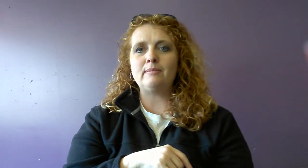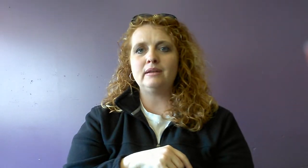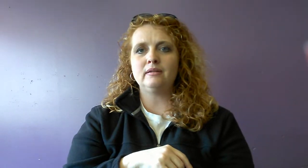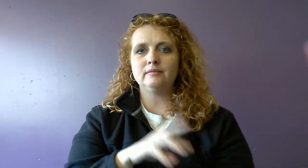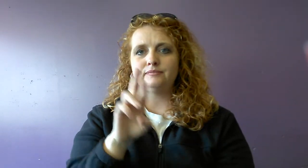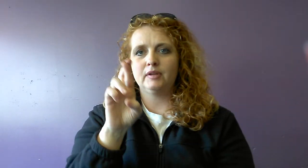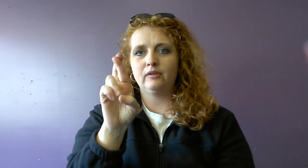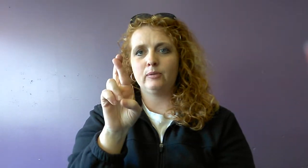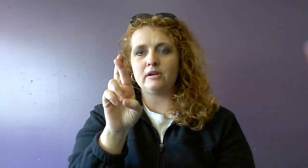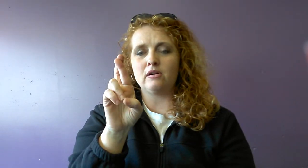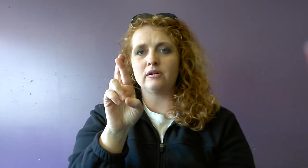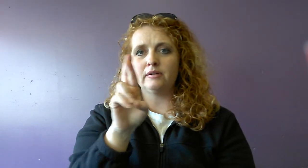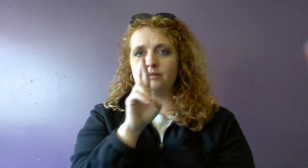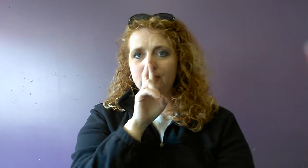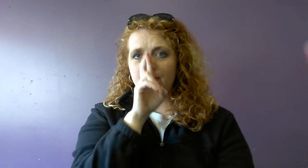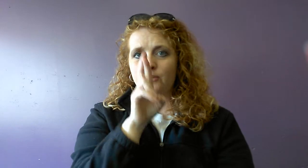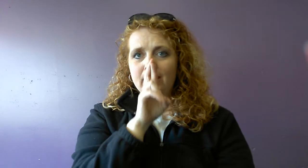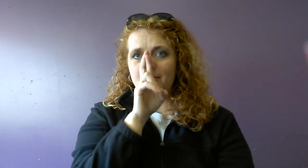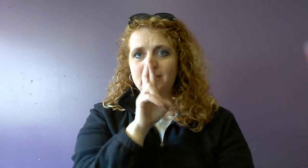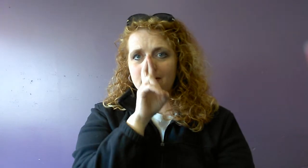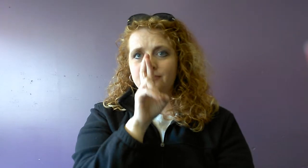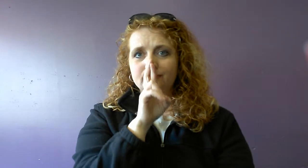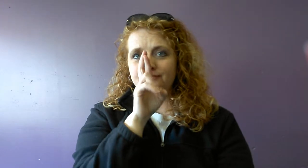Redmond, it's with an R. Redmond.